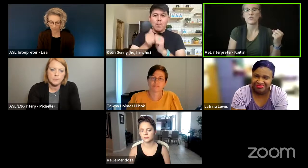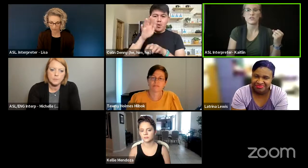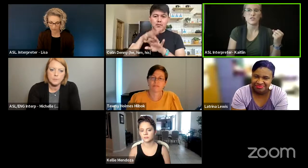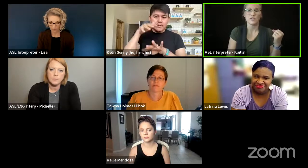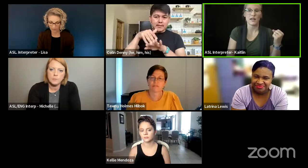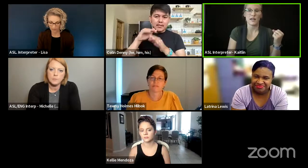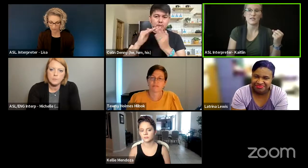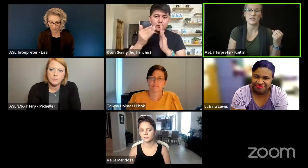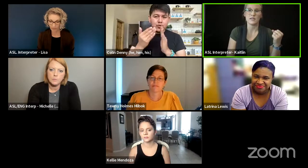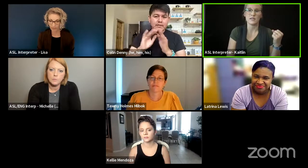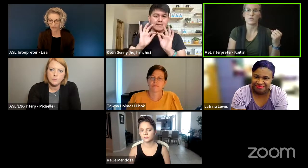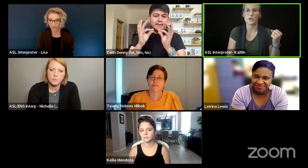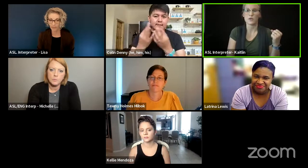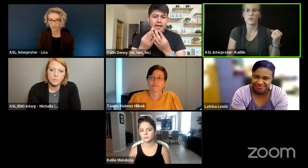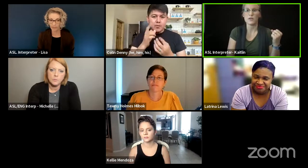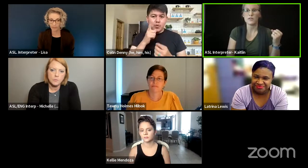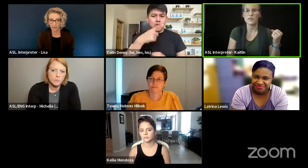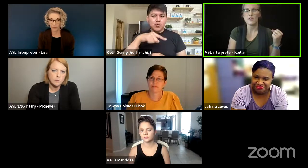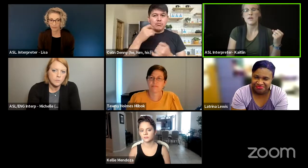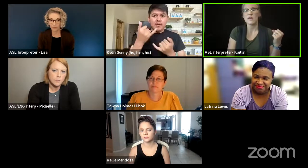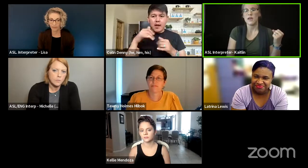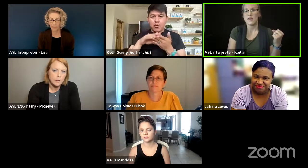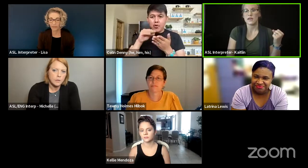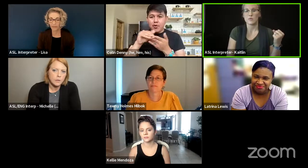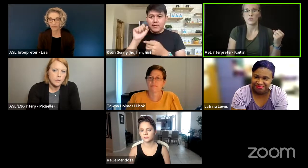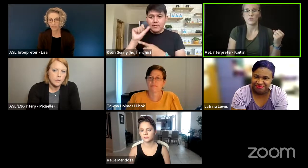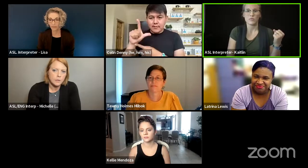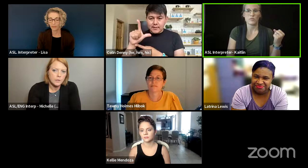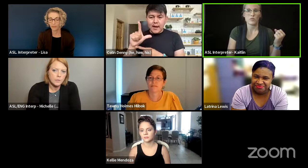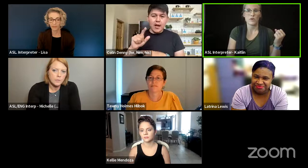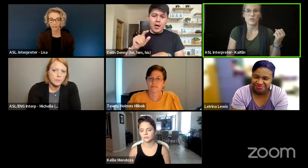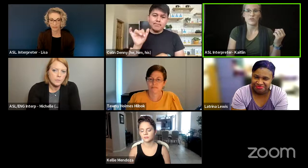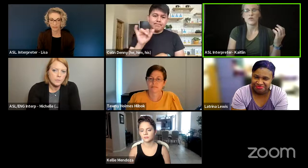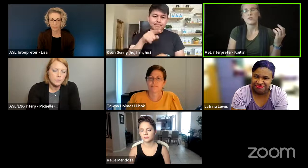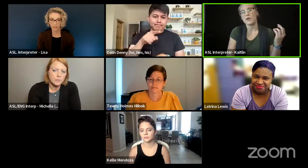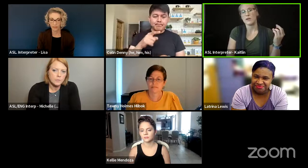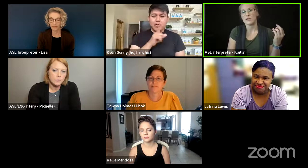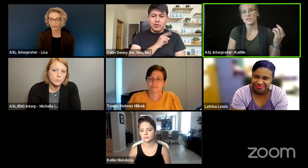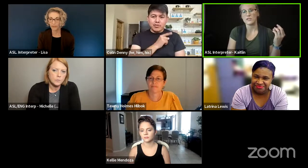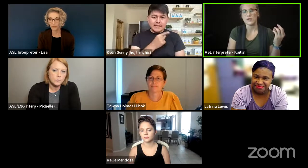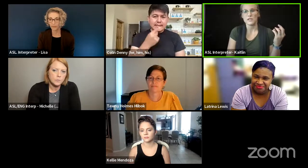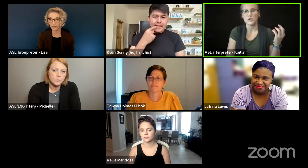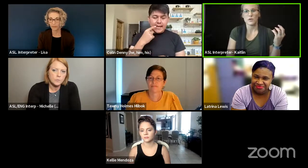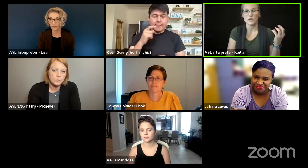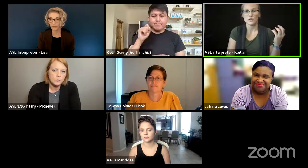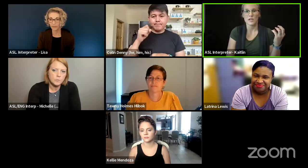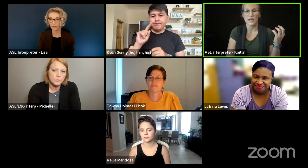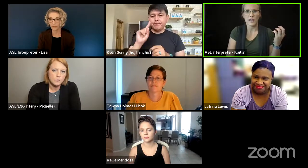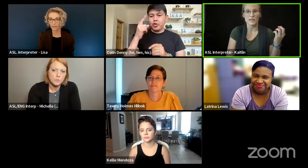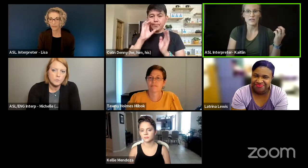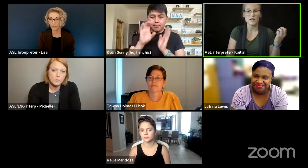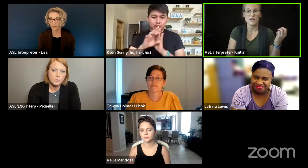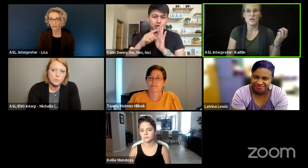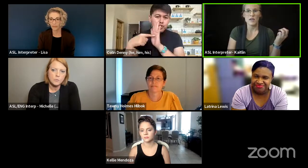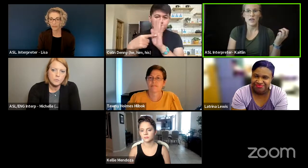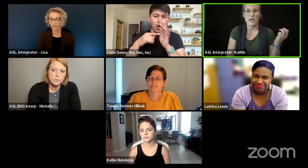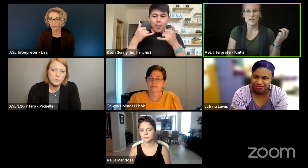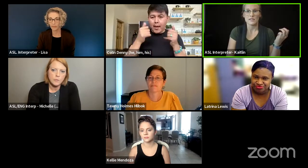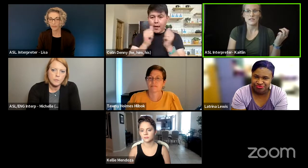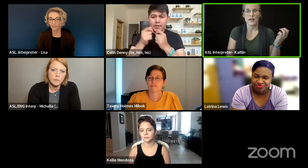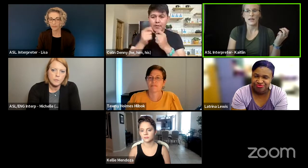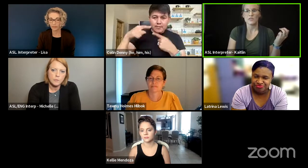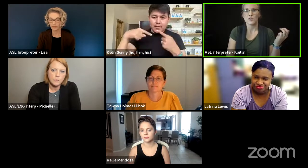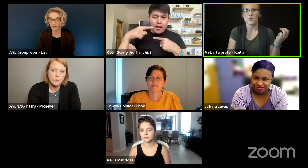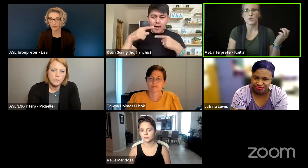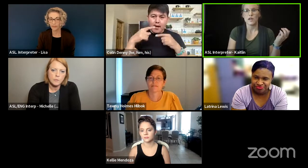And there's 4 regions that I typically work with. And I work with primarily students who are learning ASL.